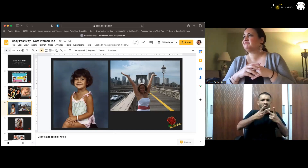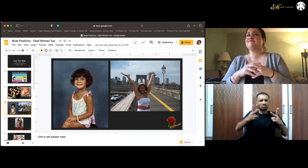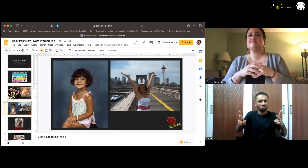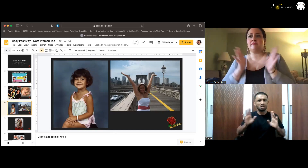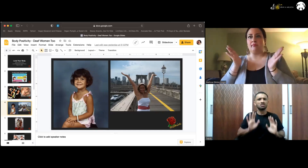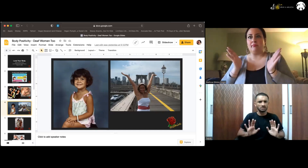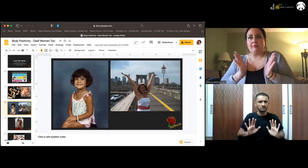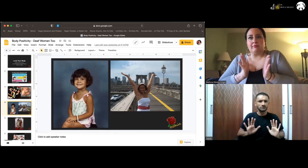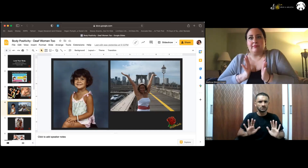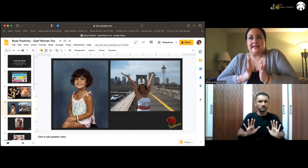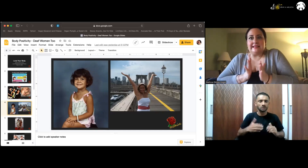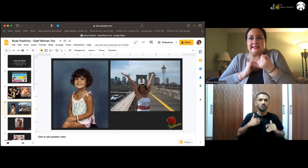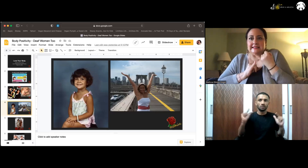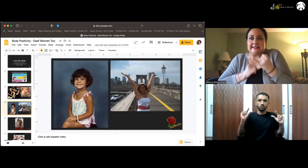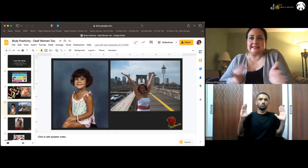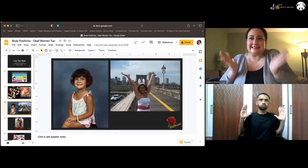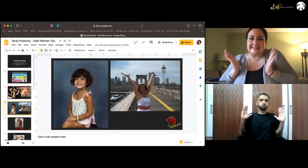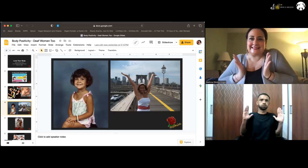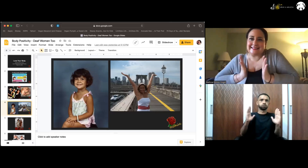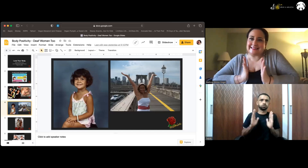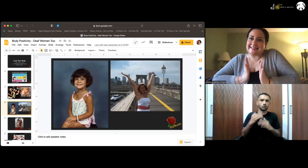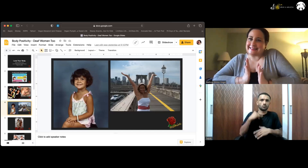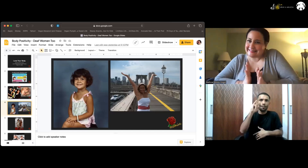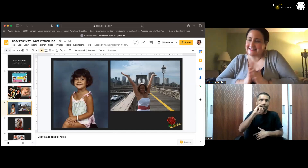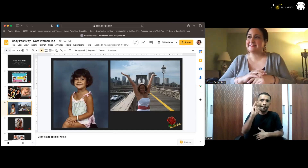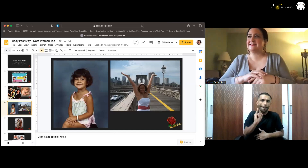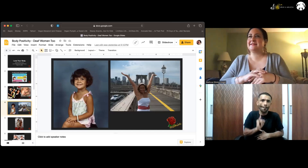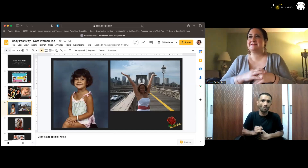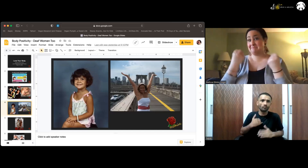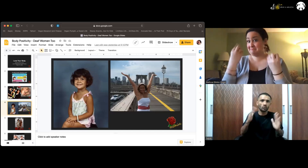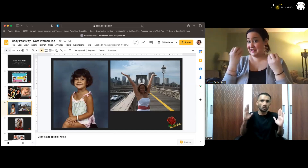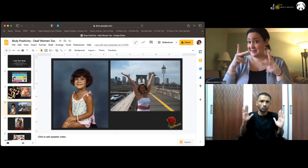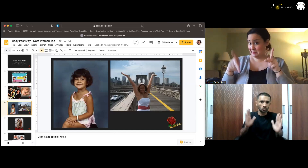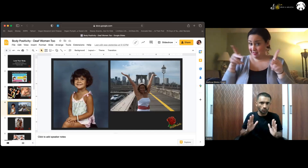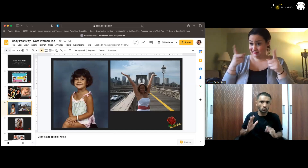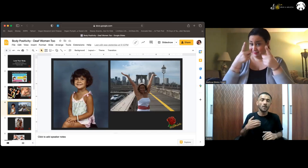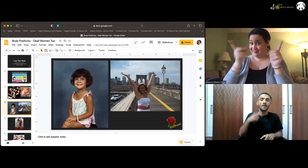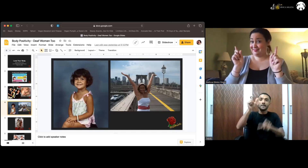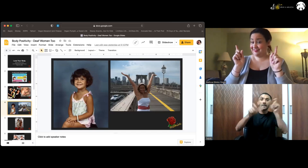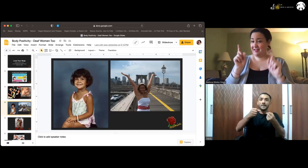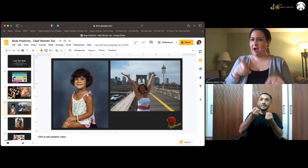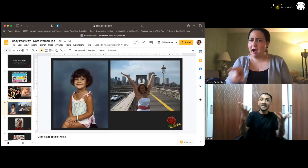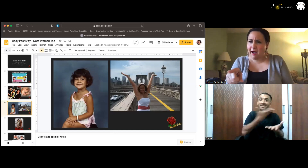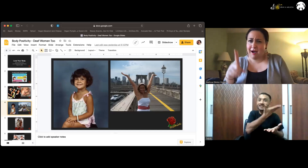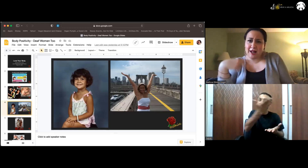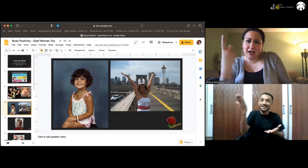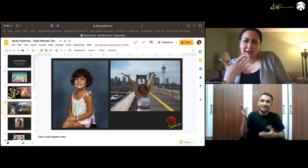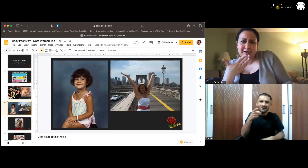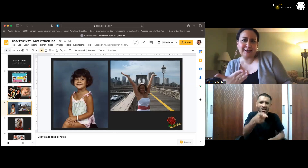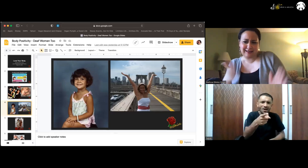about all the things going on in my mind. So I was about to just get skinny because